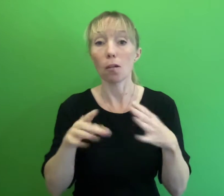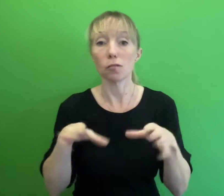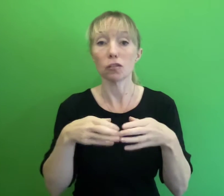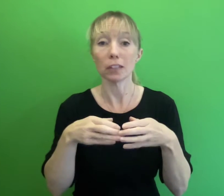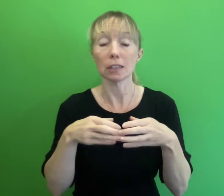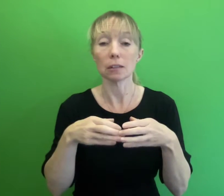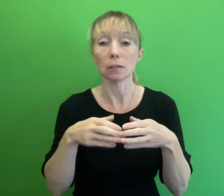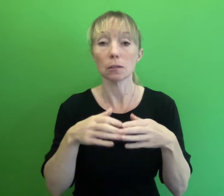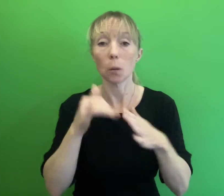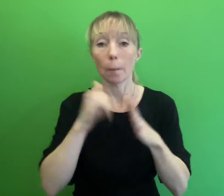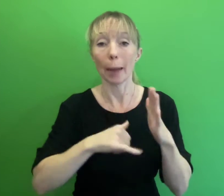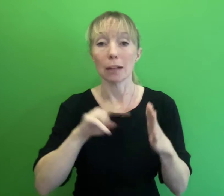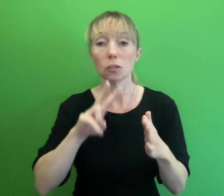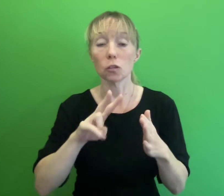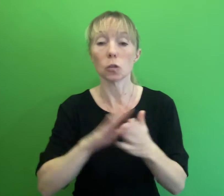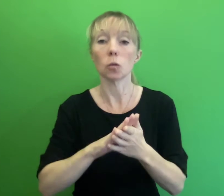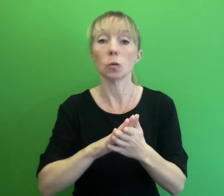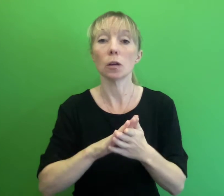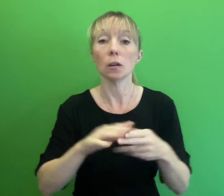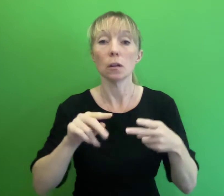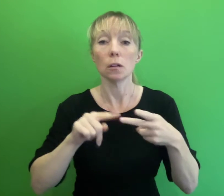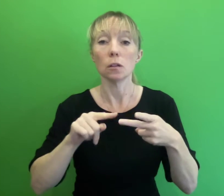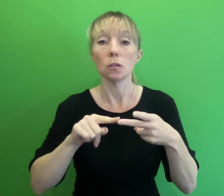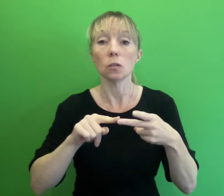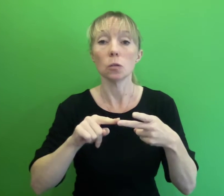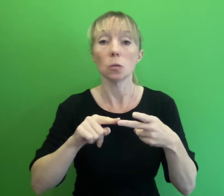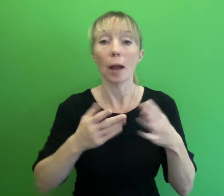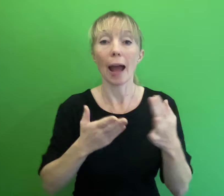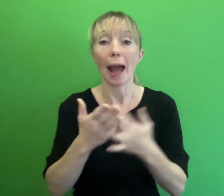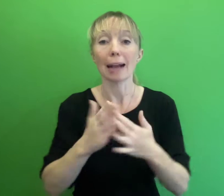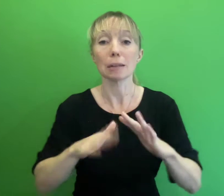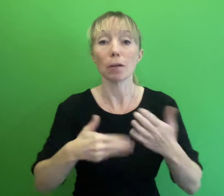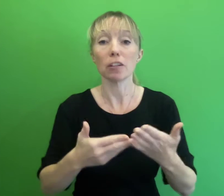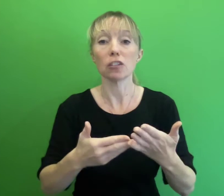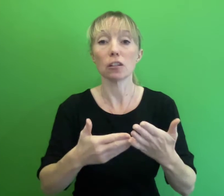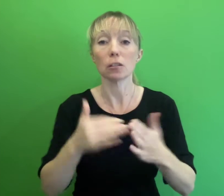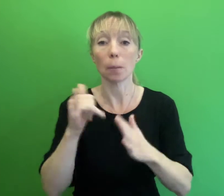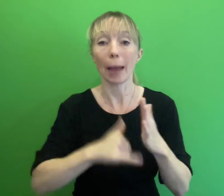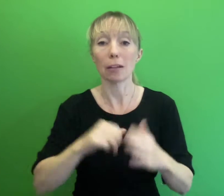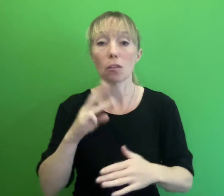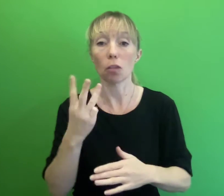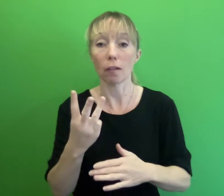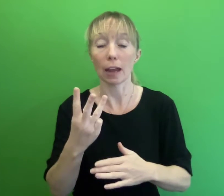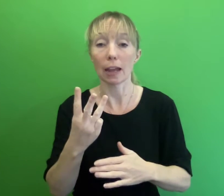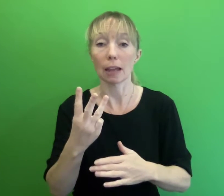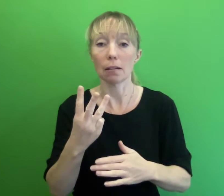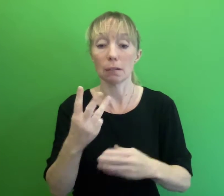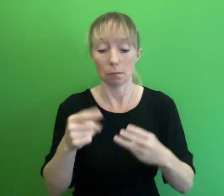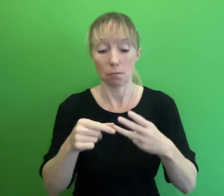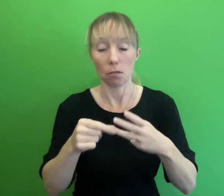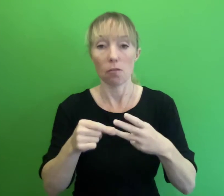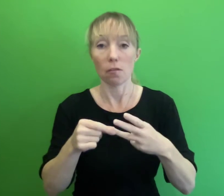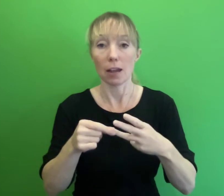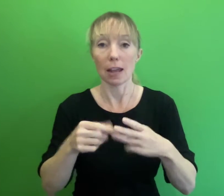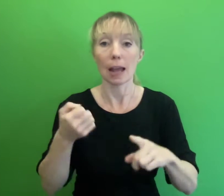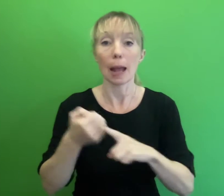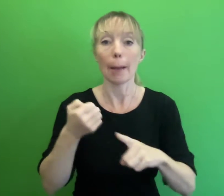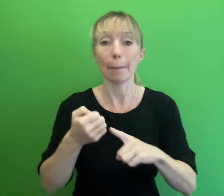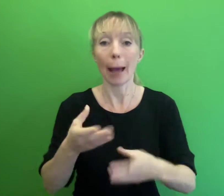2. Access provisions, page 3. 3. Impact learnings on page 4. And